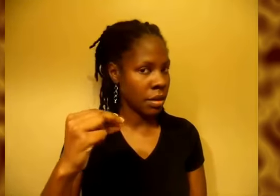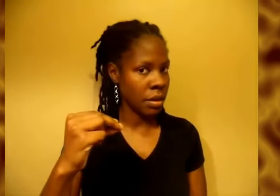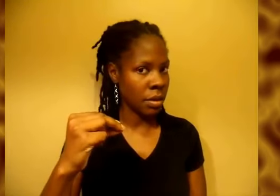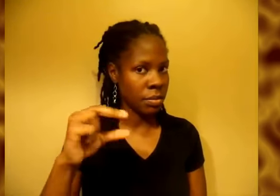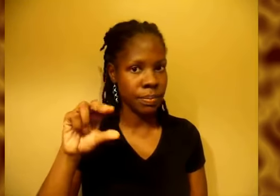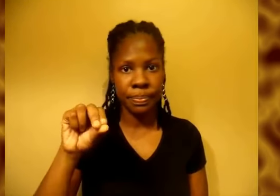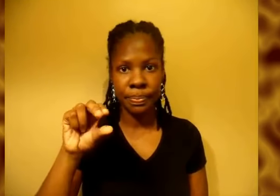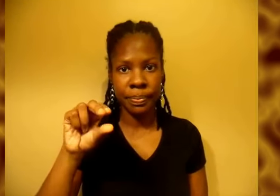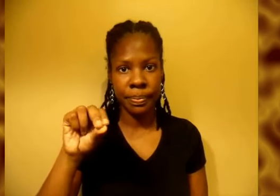No.